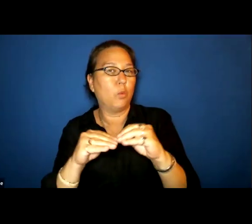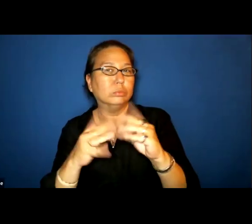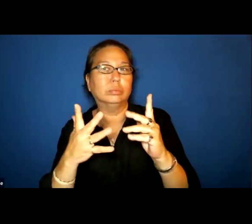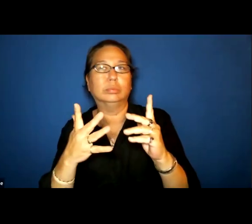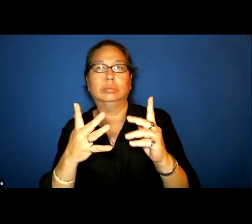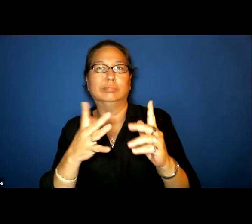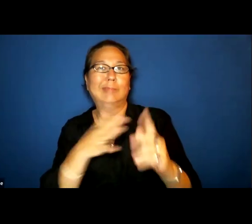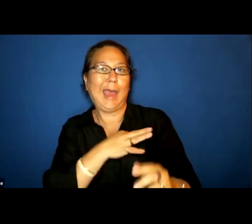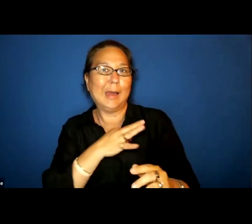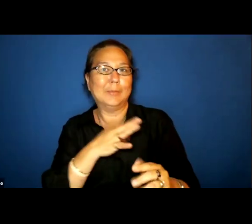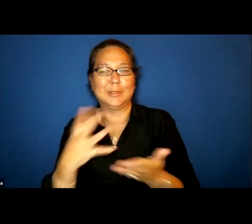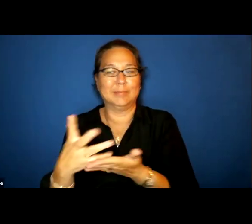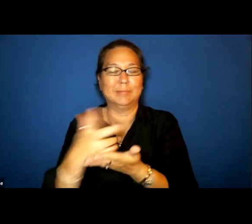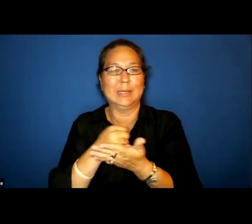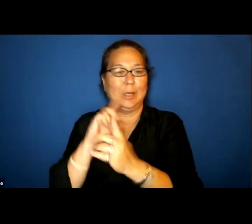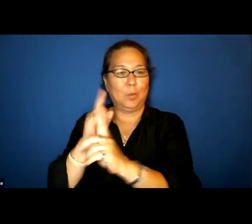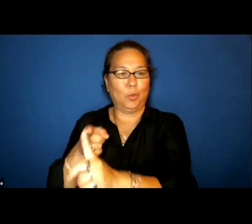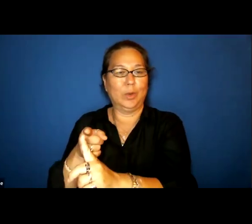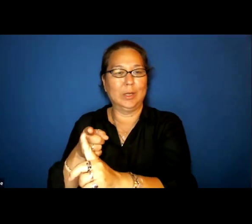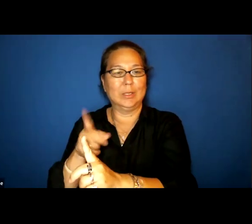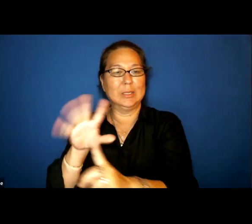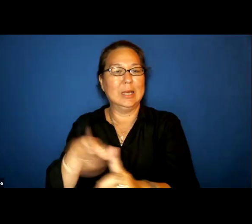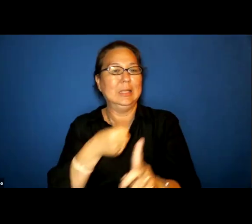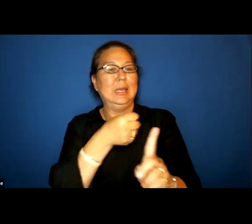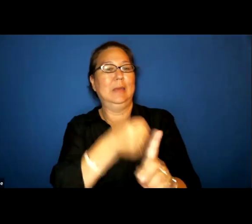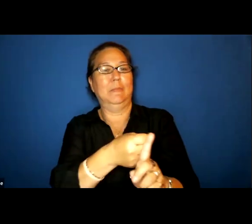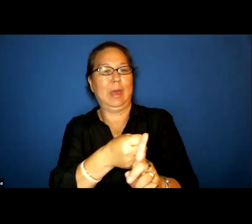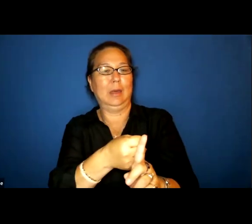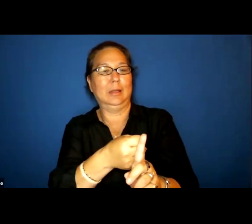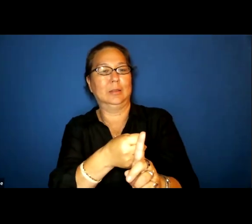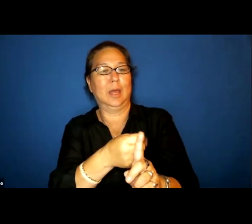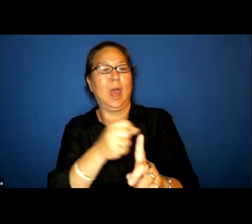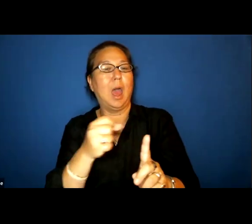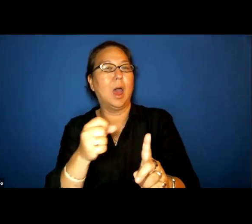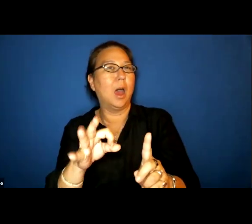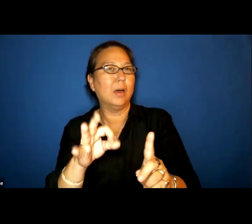the impact of the points is reduced, I guess. I don't know if that's the right way to say that,